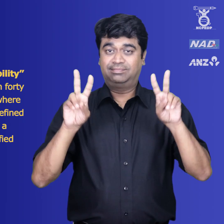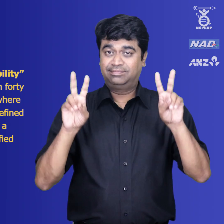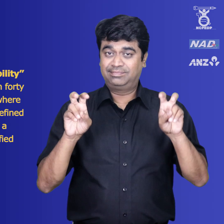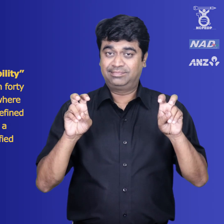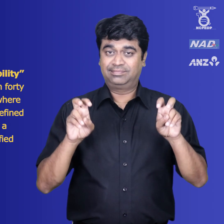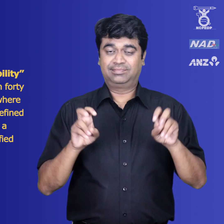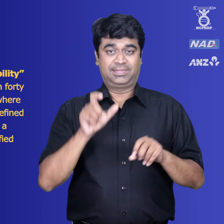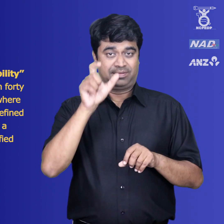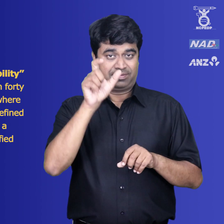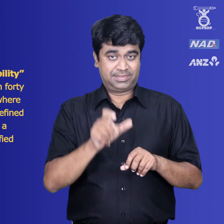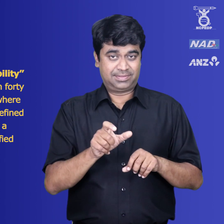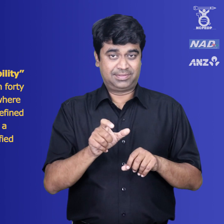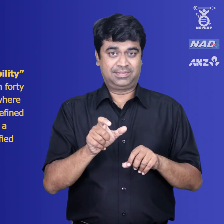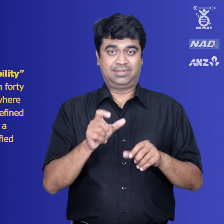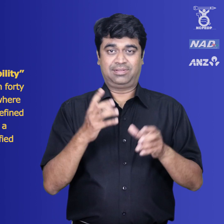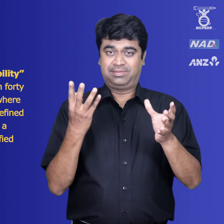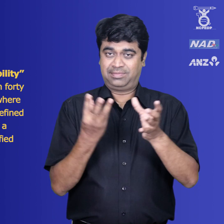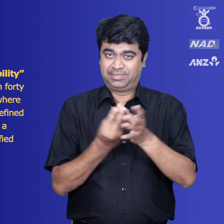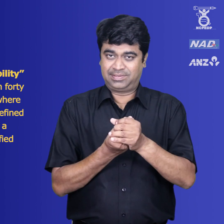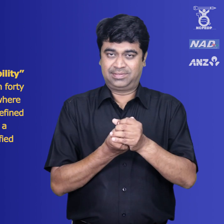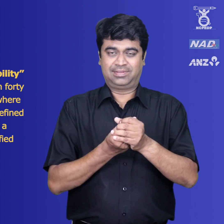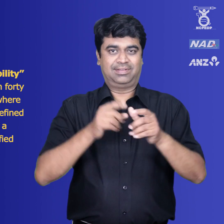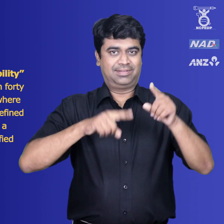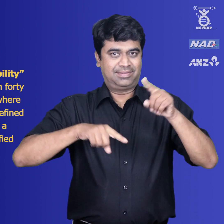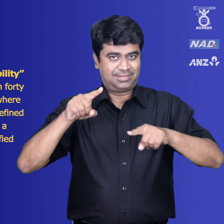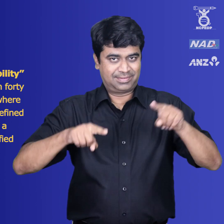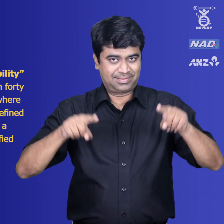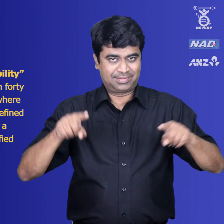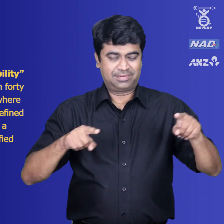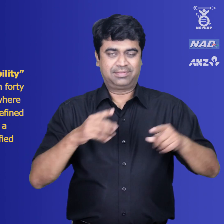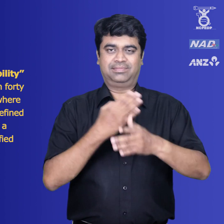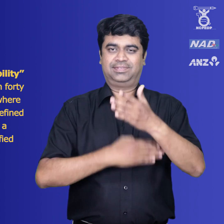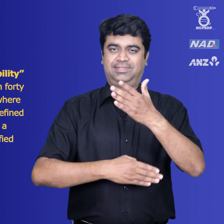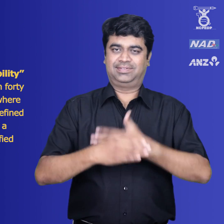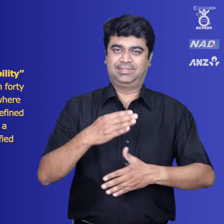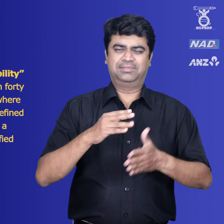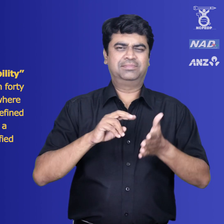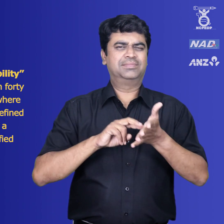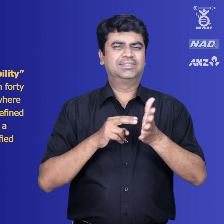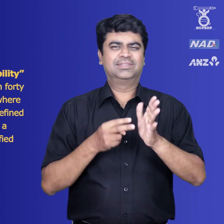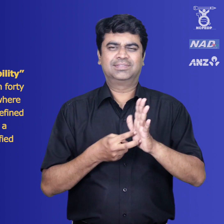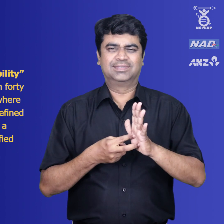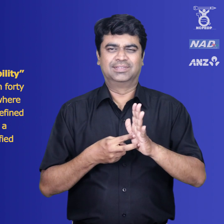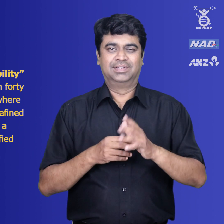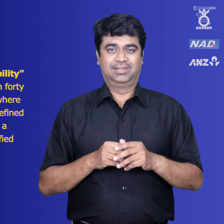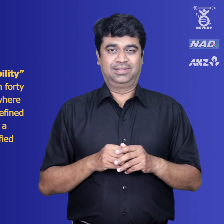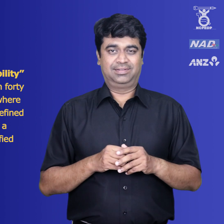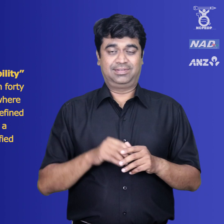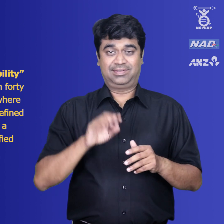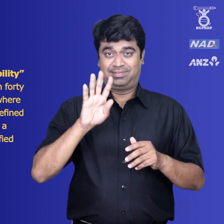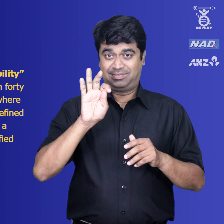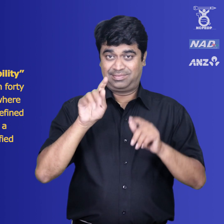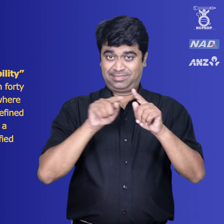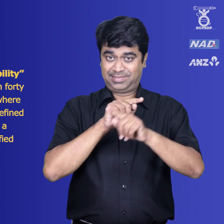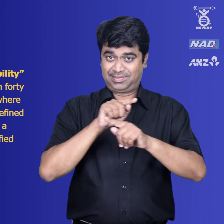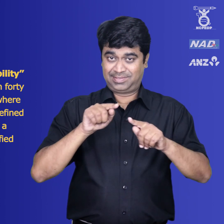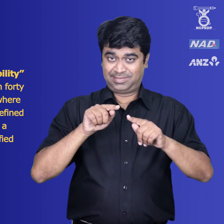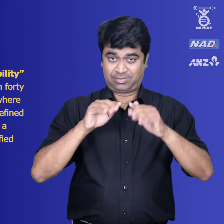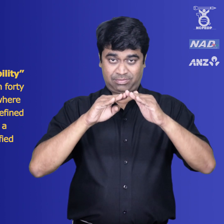Person with benchmark disability means a person with not less than 40% of a specified disability,